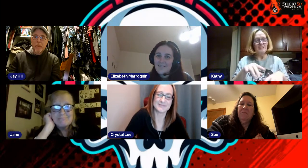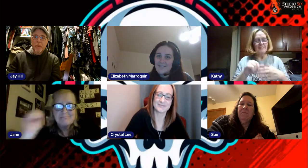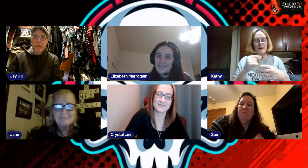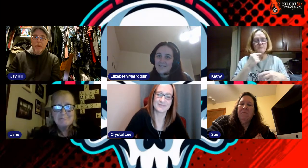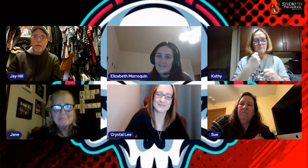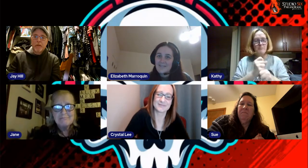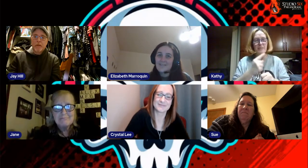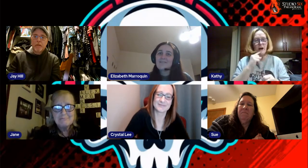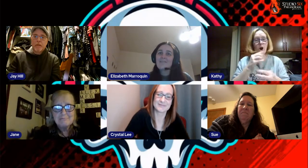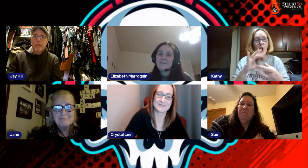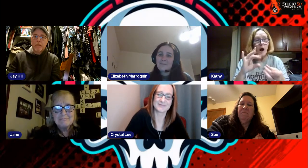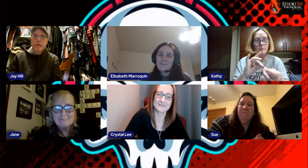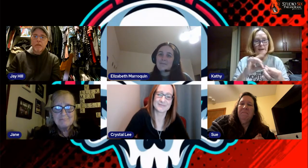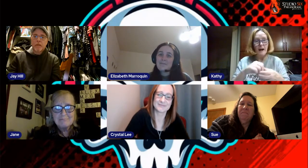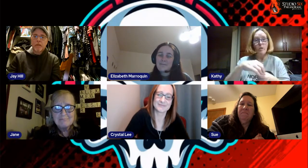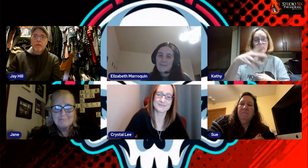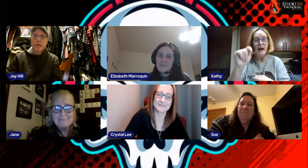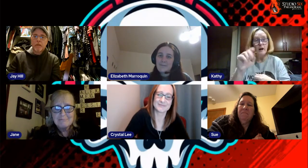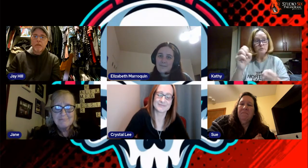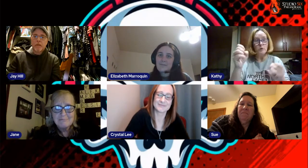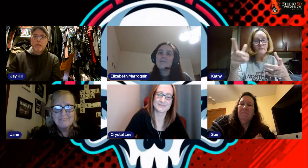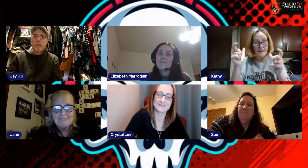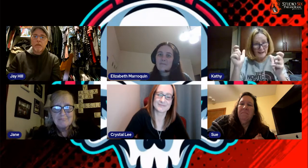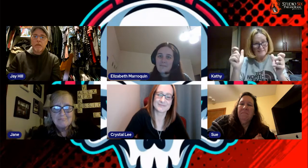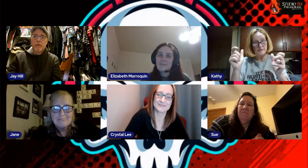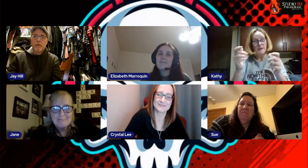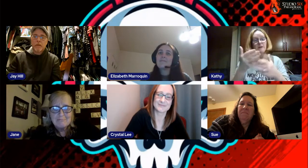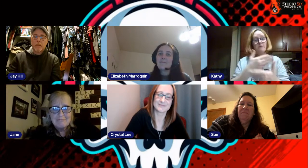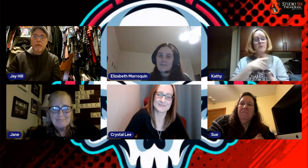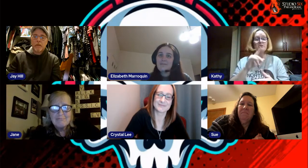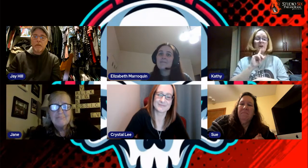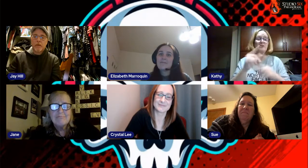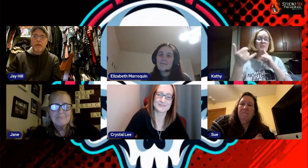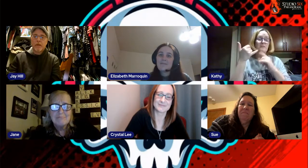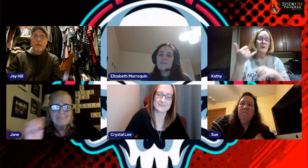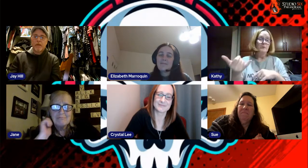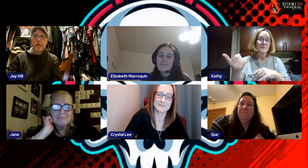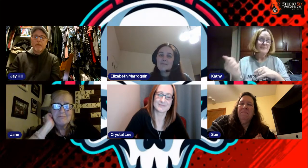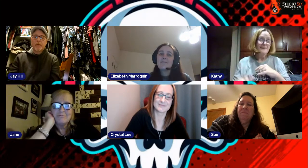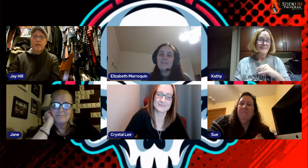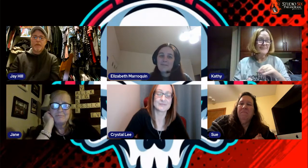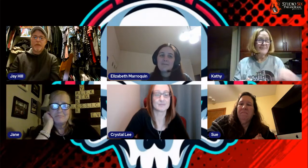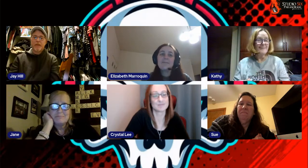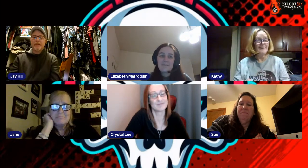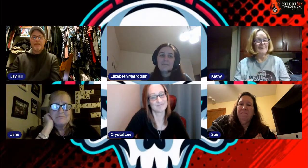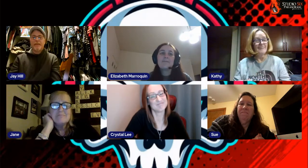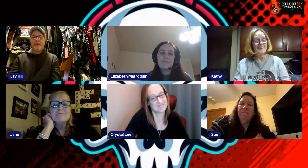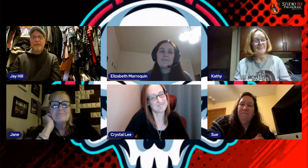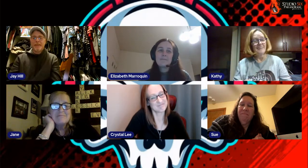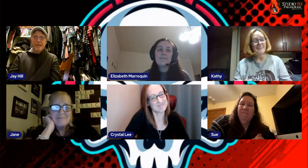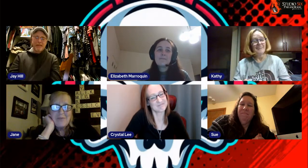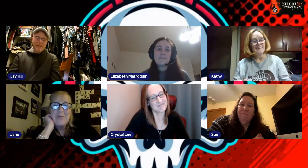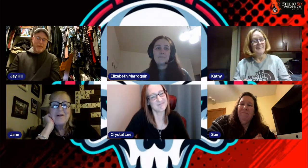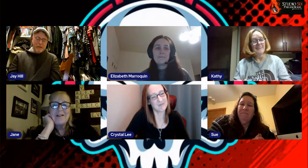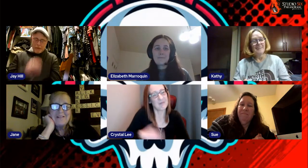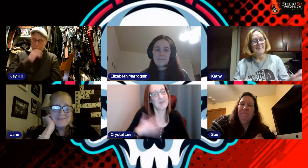just shocked that I made that comment out loud so fast before she answered the phone. Right.